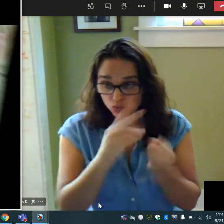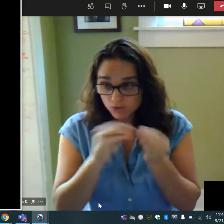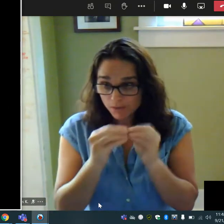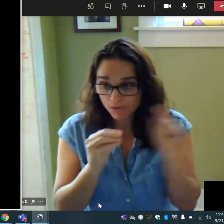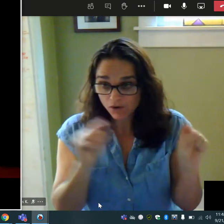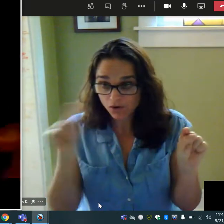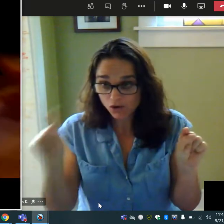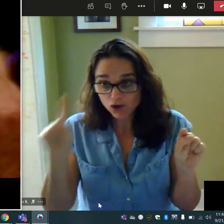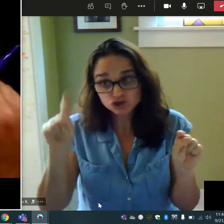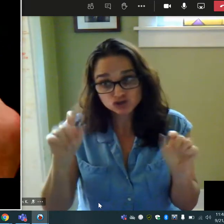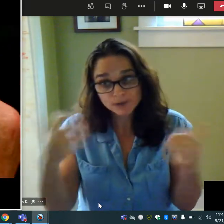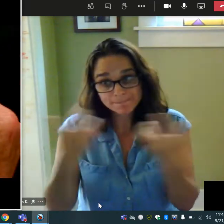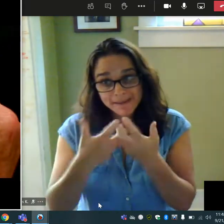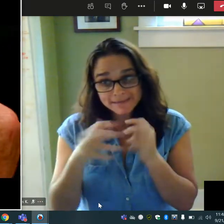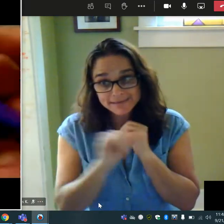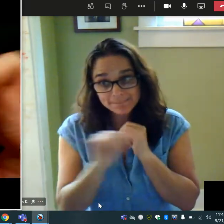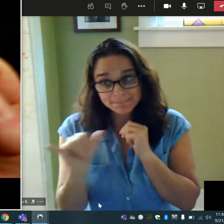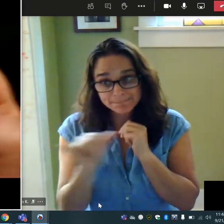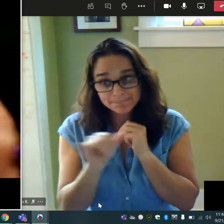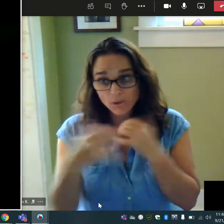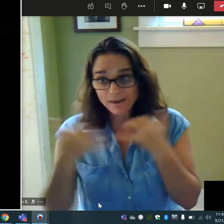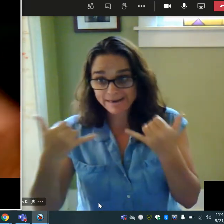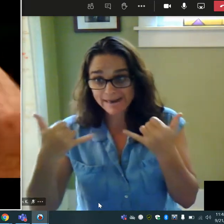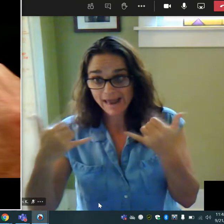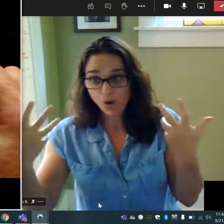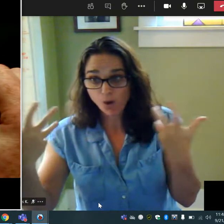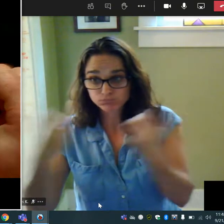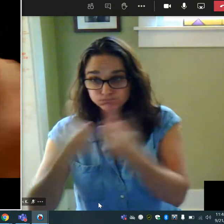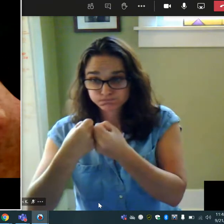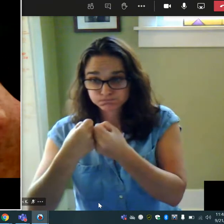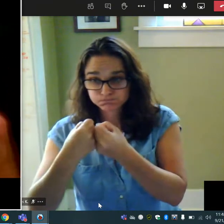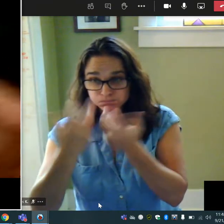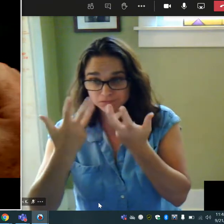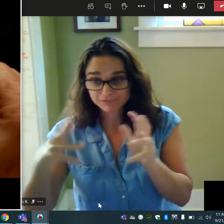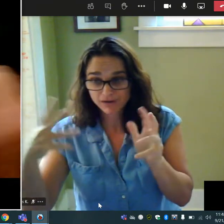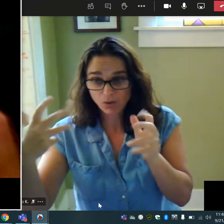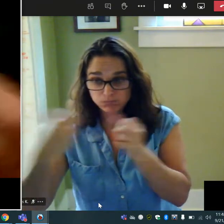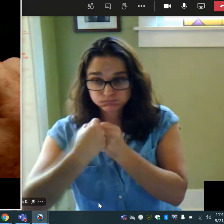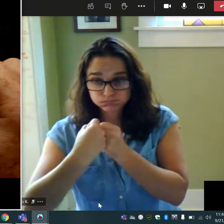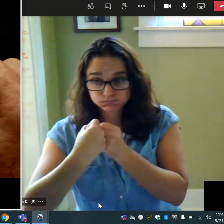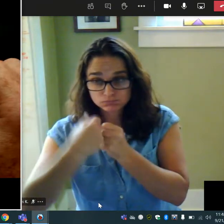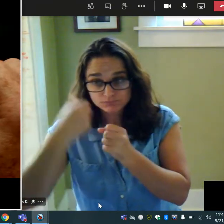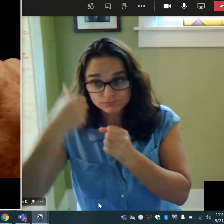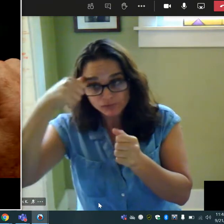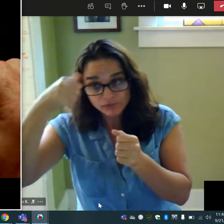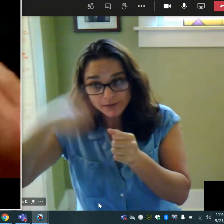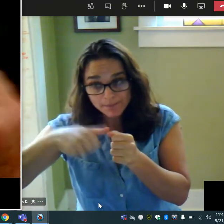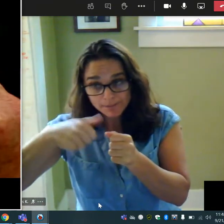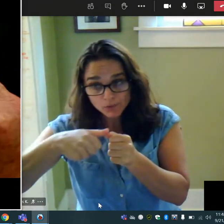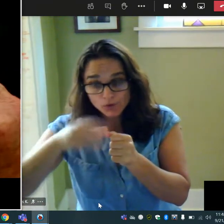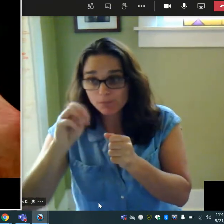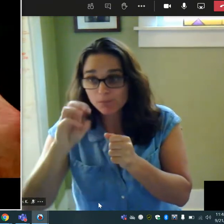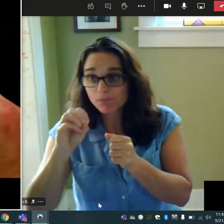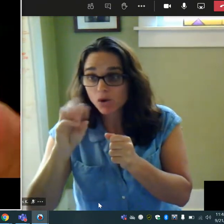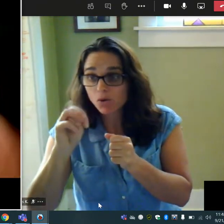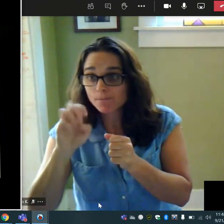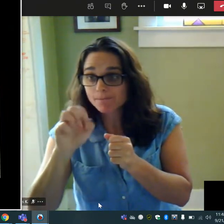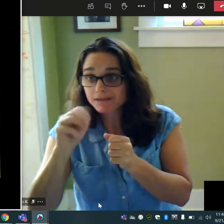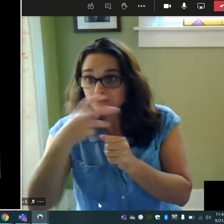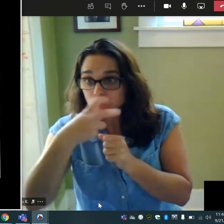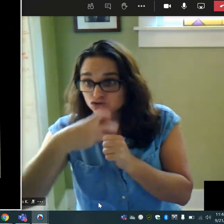right, now they've collided. Remember, momentum is transferred just like energy. So our satellite's going to bounce